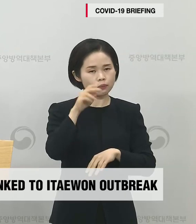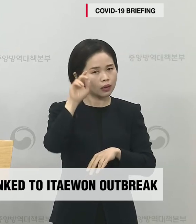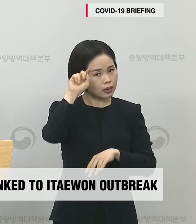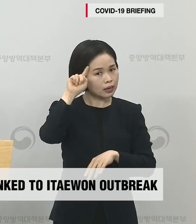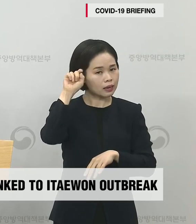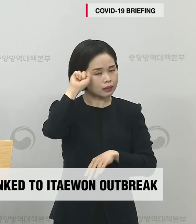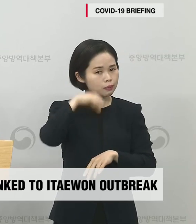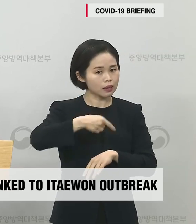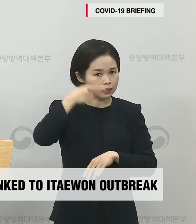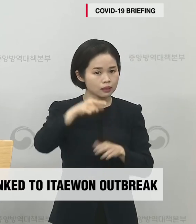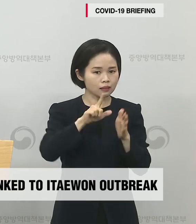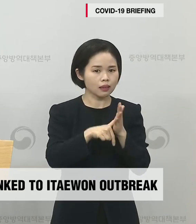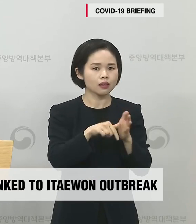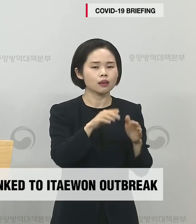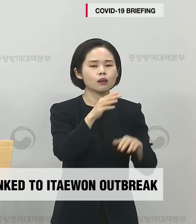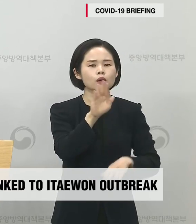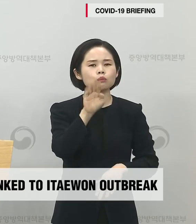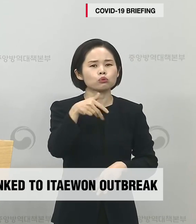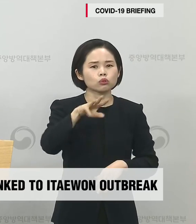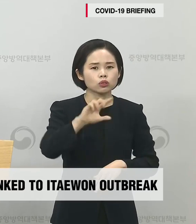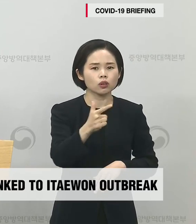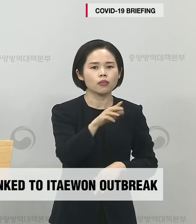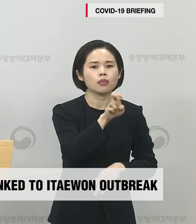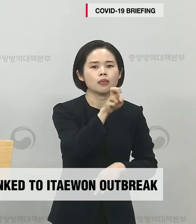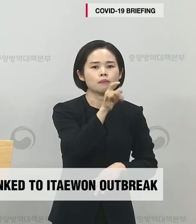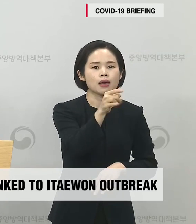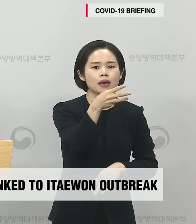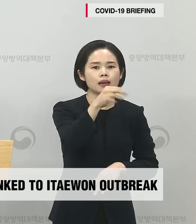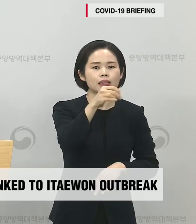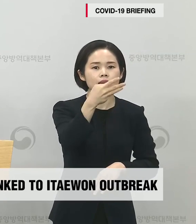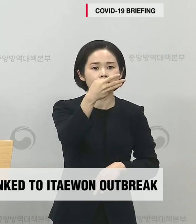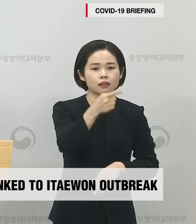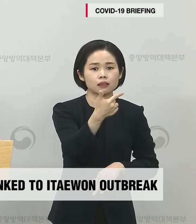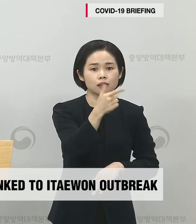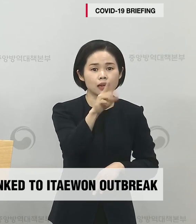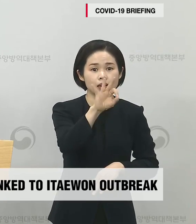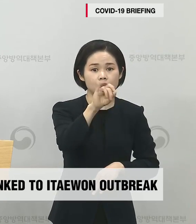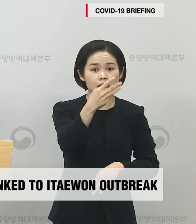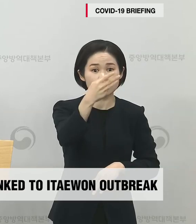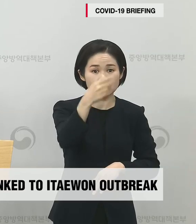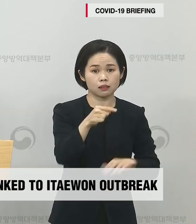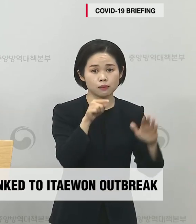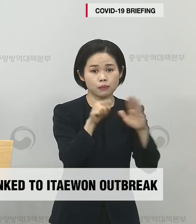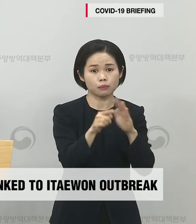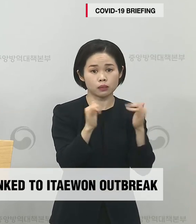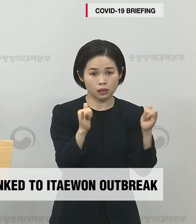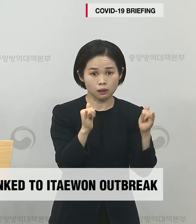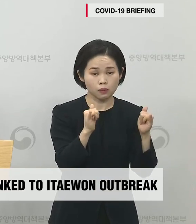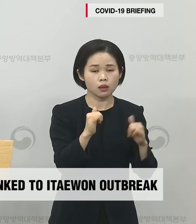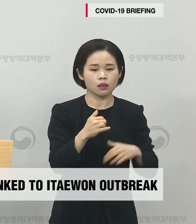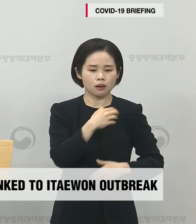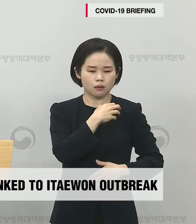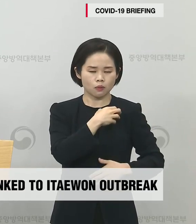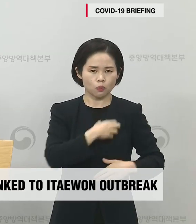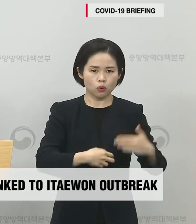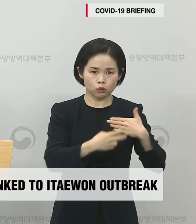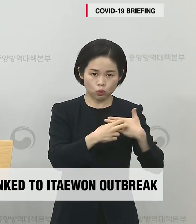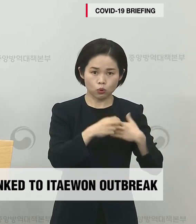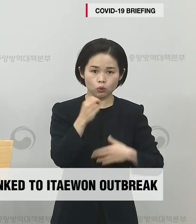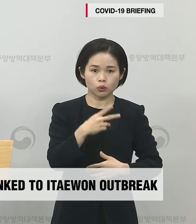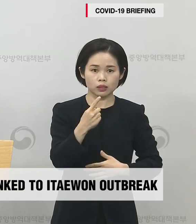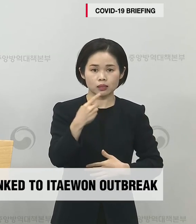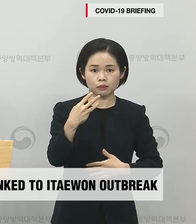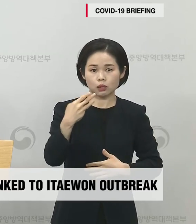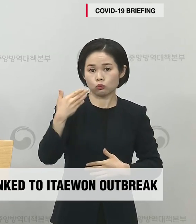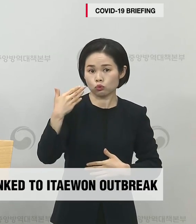11 o'clock p.m. This person has been visiting a nightclub there. So if you have been in the area during the same period of